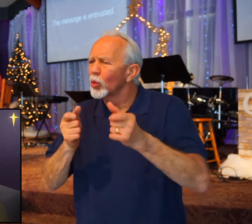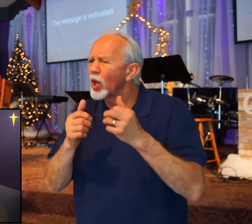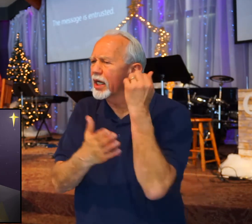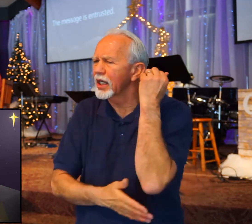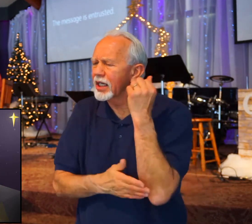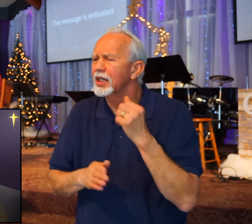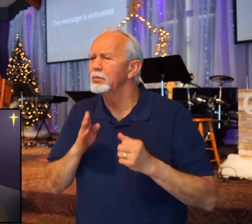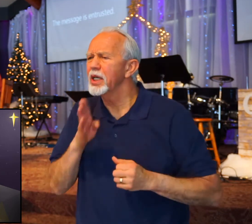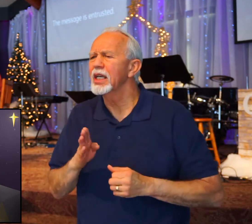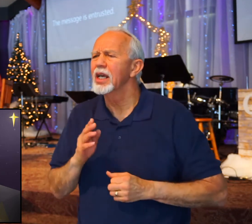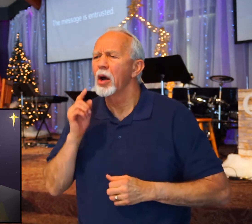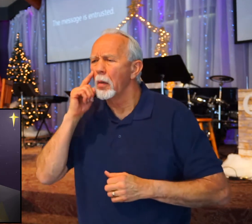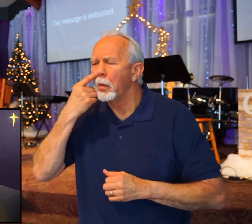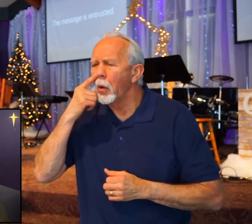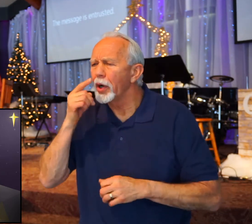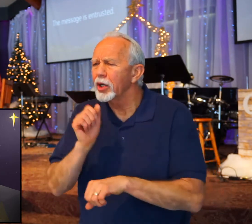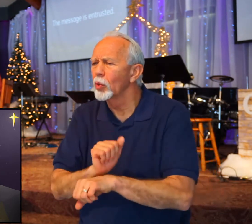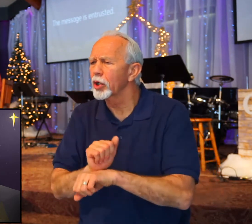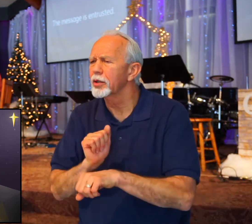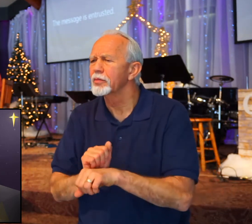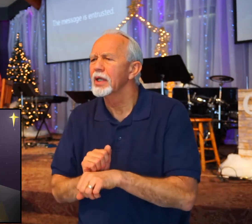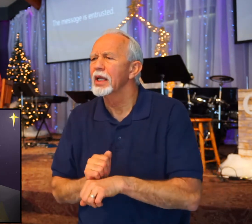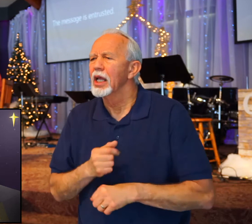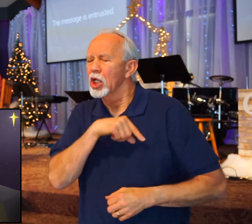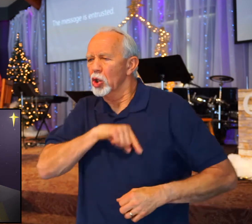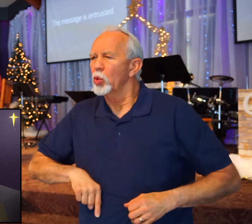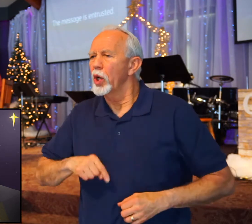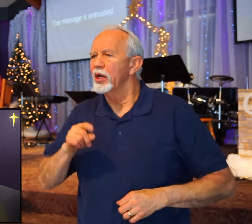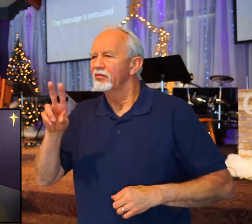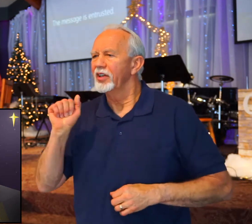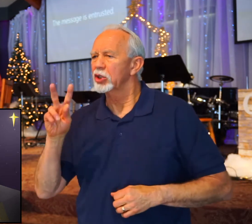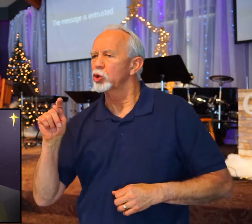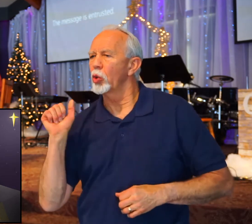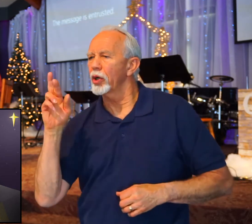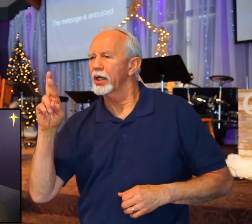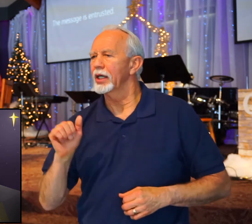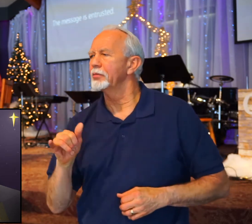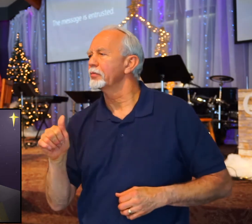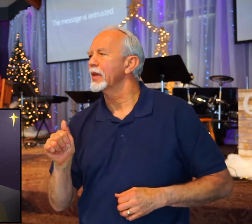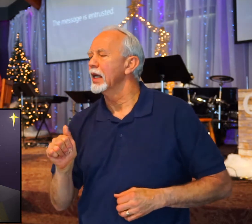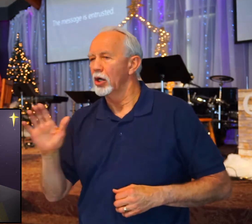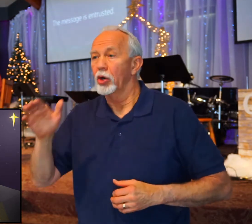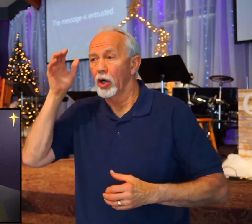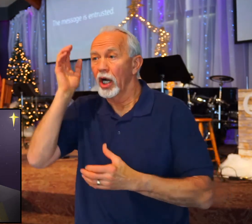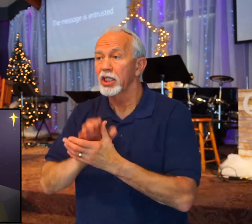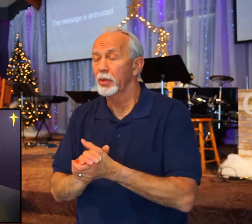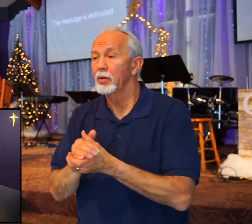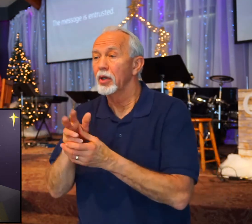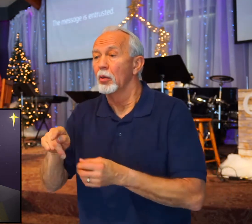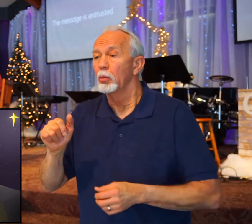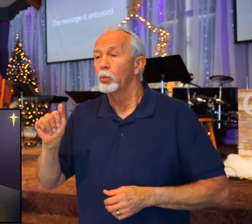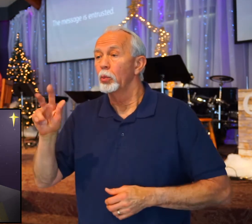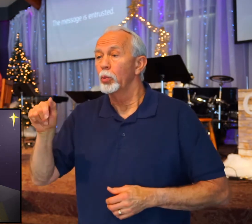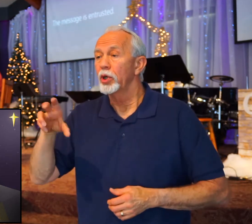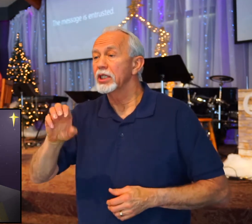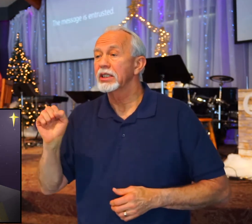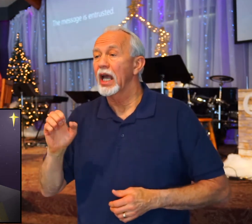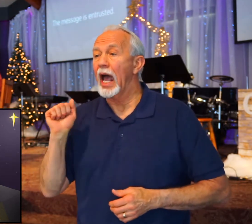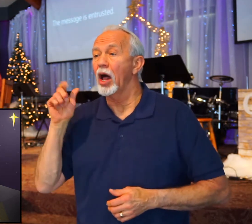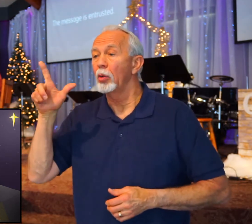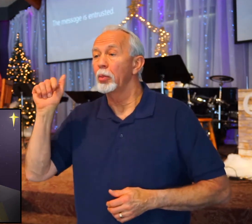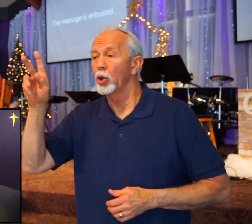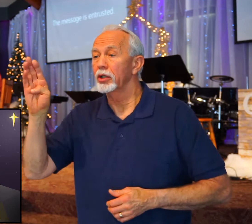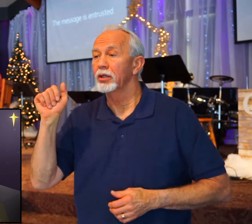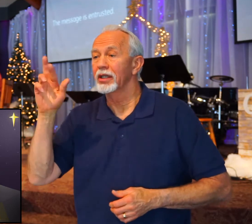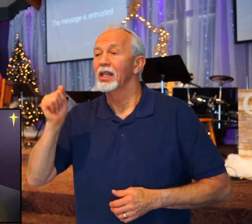be very boring work. Queen Victoria's husband, Prince Albert, was famous for falling asleep